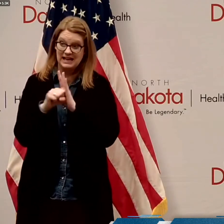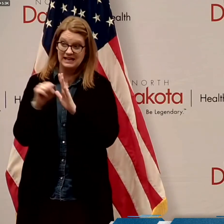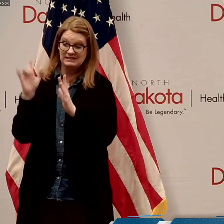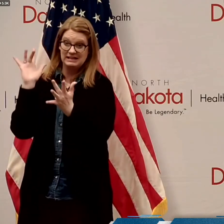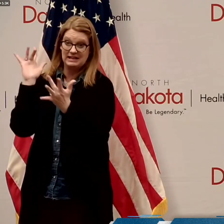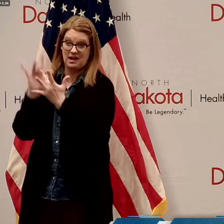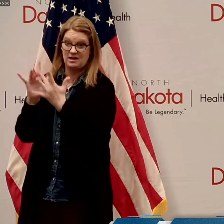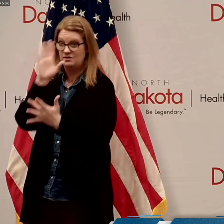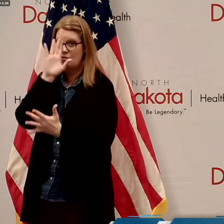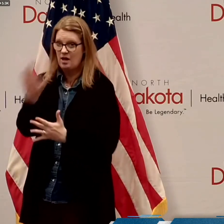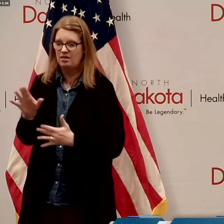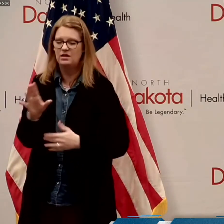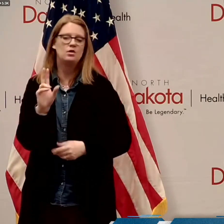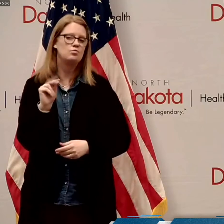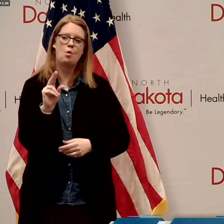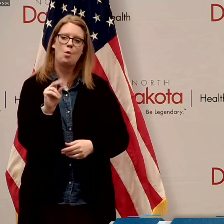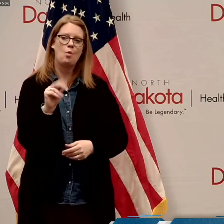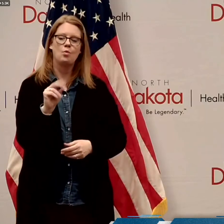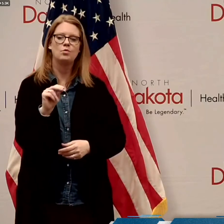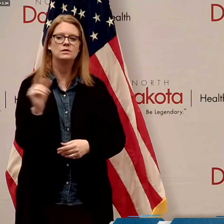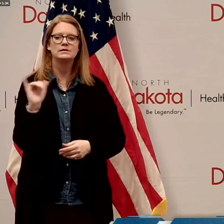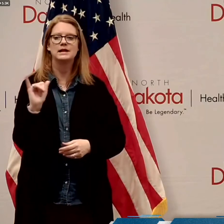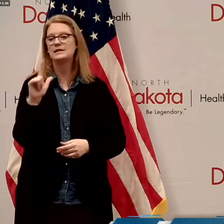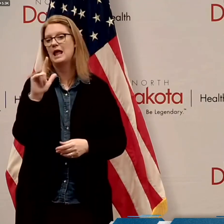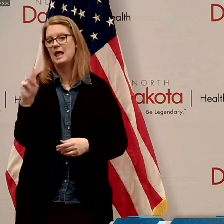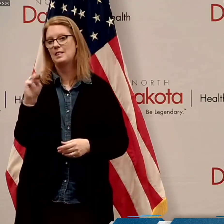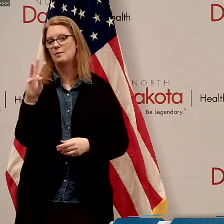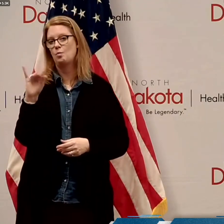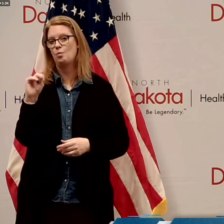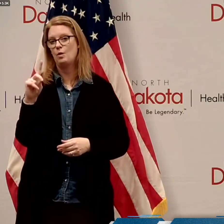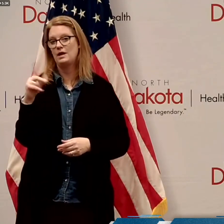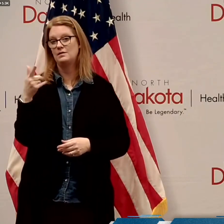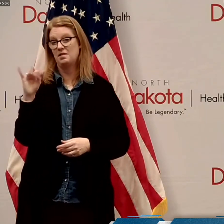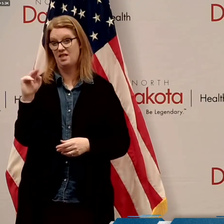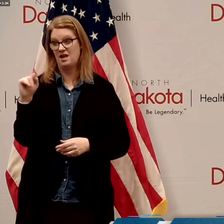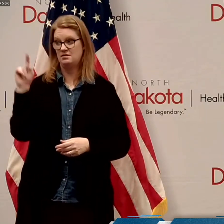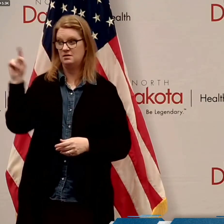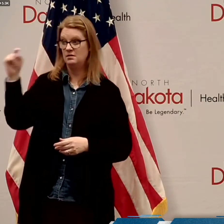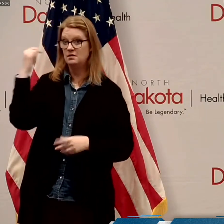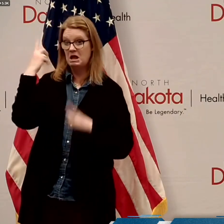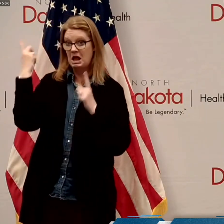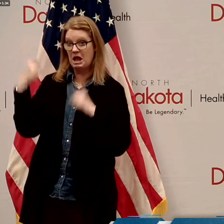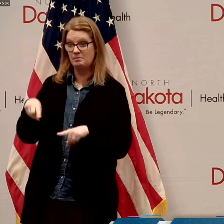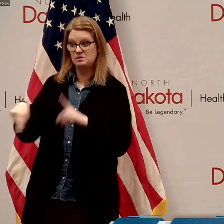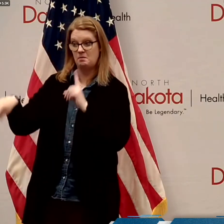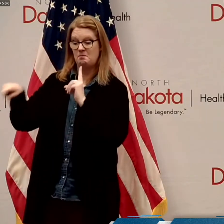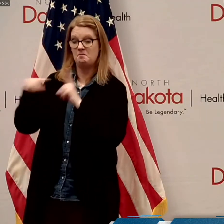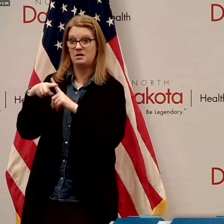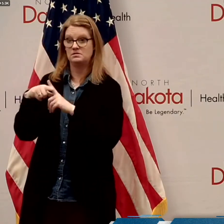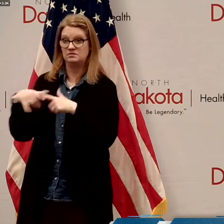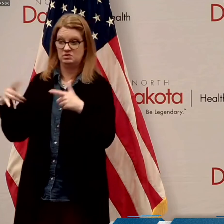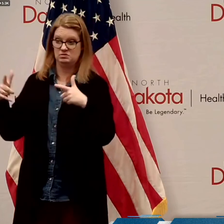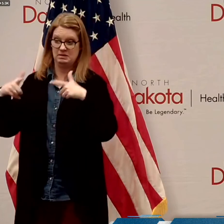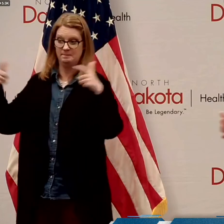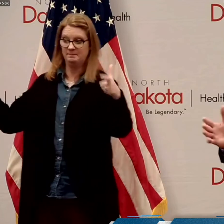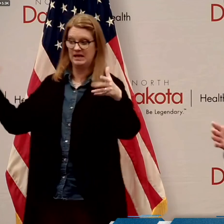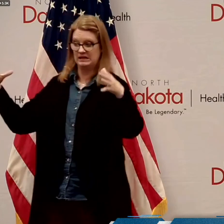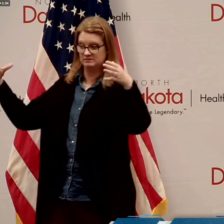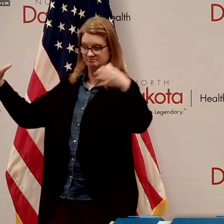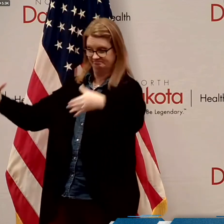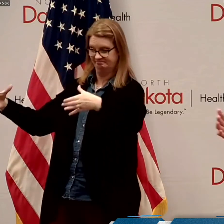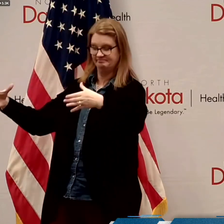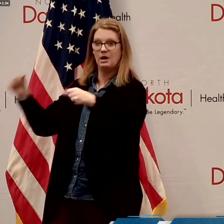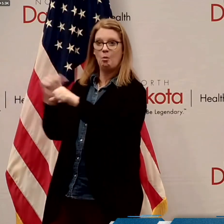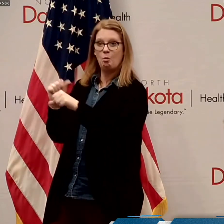we are doing is if we find out, like in the case of the LM Wind plant, if there is a positive in a large congregate work